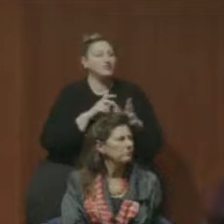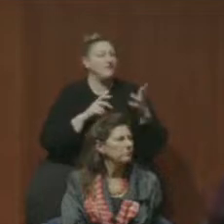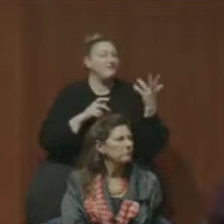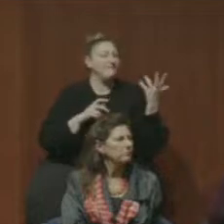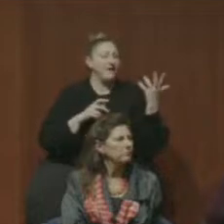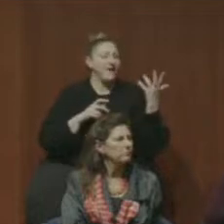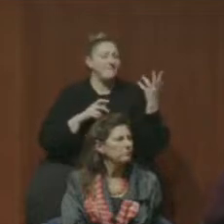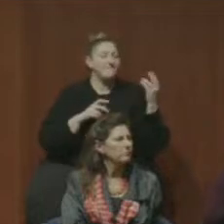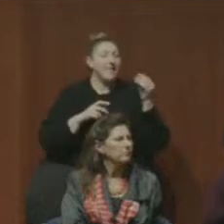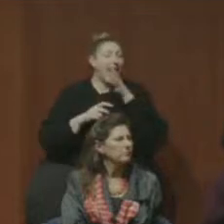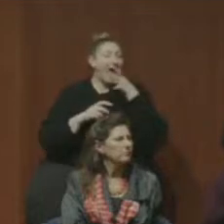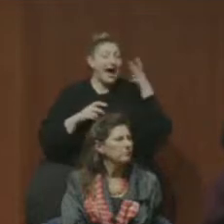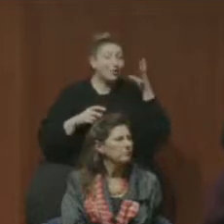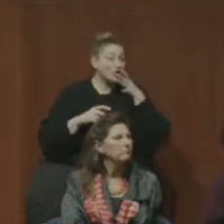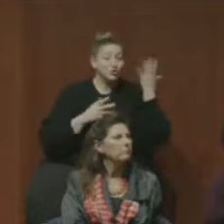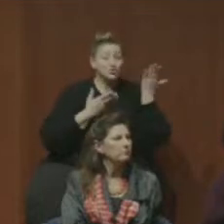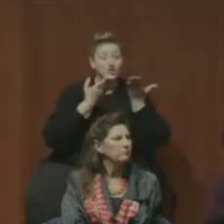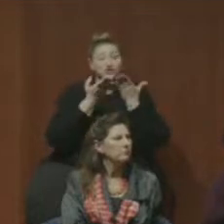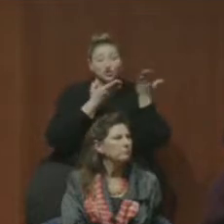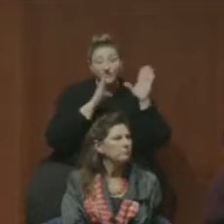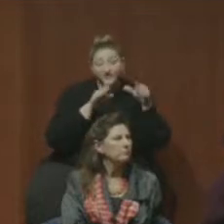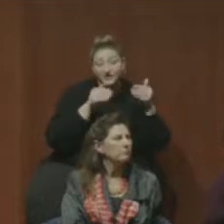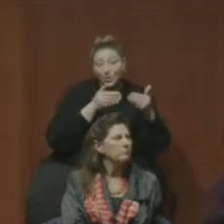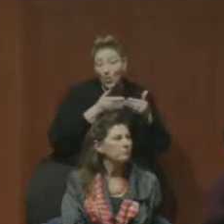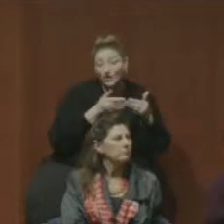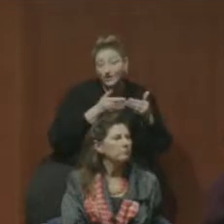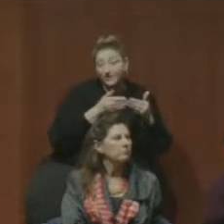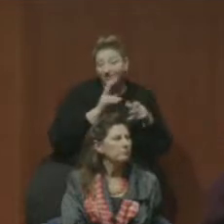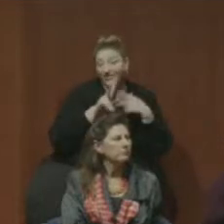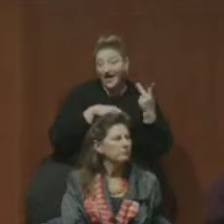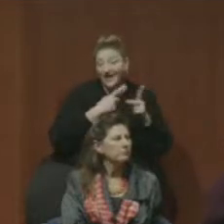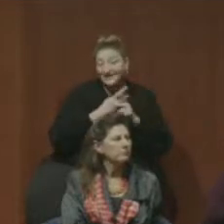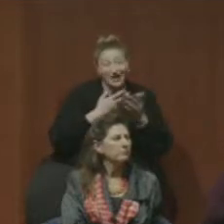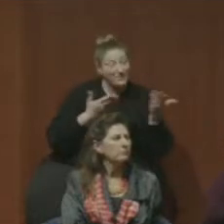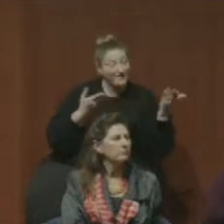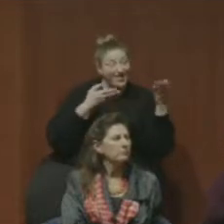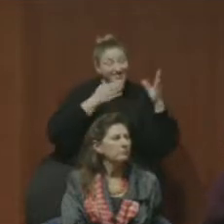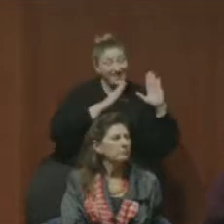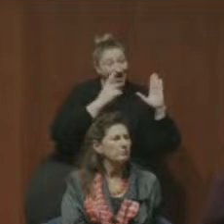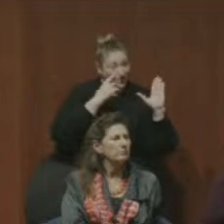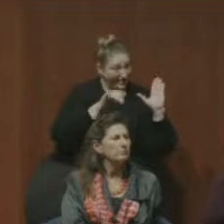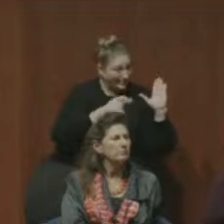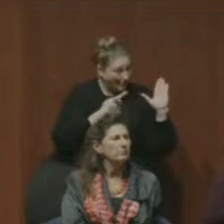an agricultural to a service oriented economy that allowed for that.